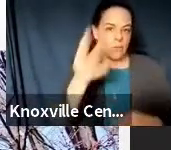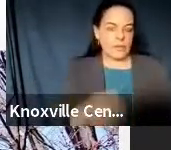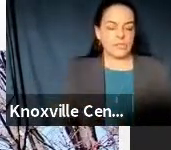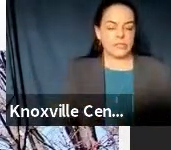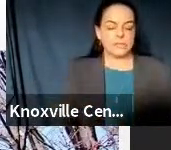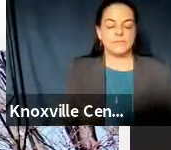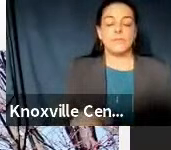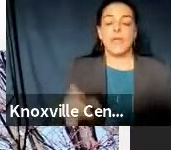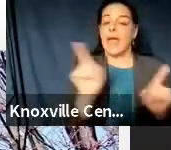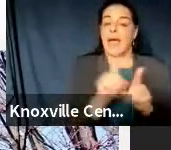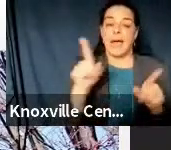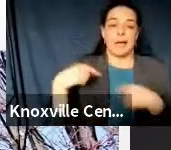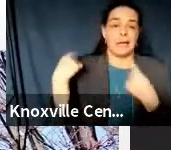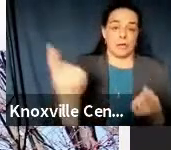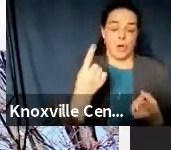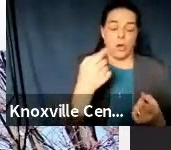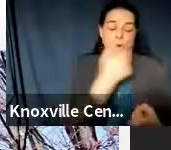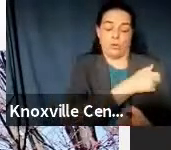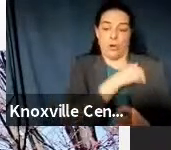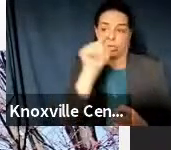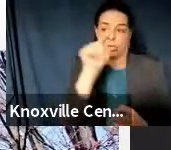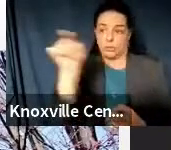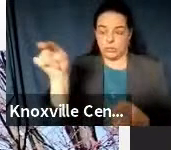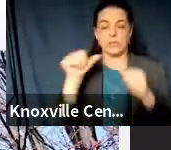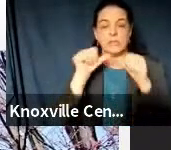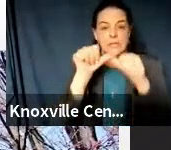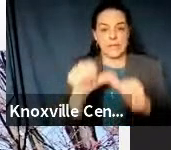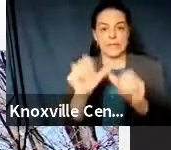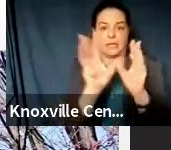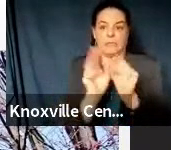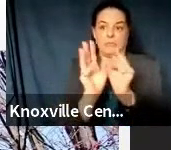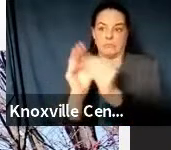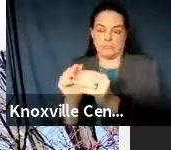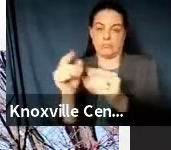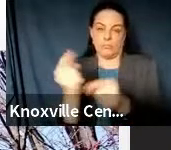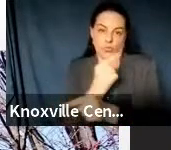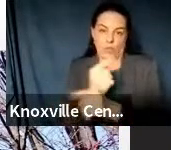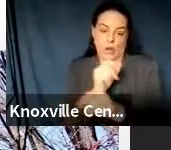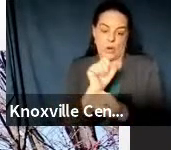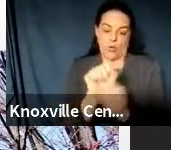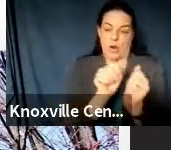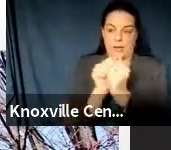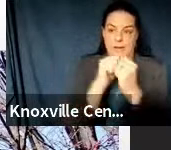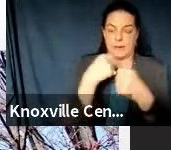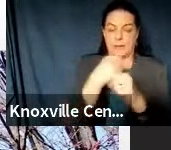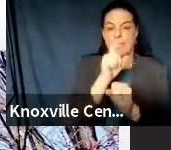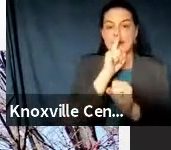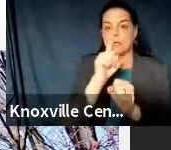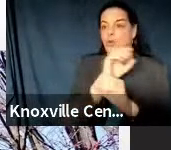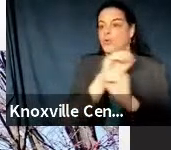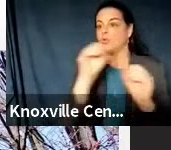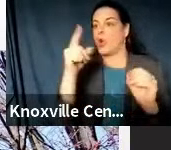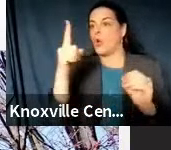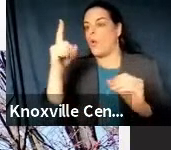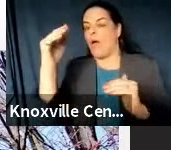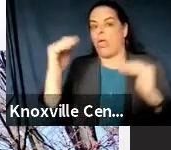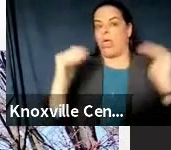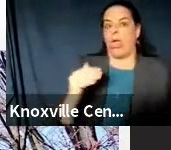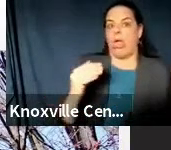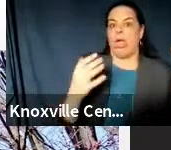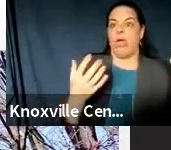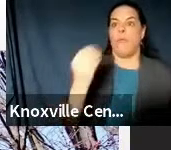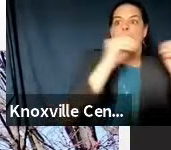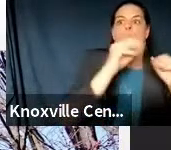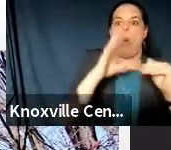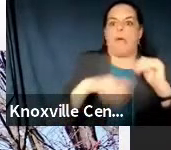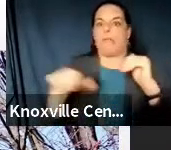As always, the hospital systems continue to meet routinely, work together to ensure that no system is impacted disproportionately, and plan